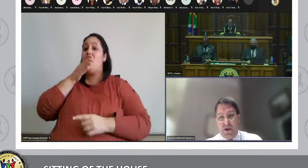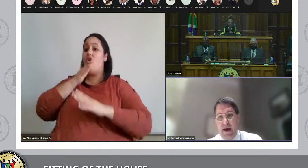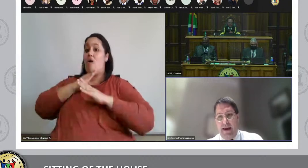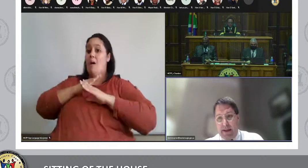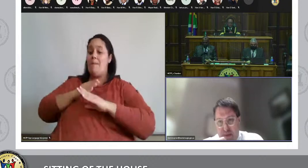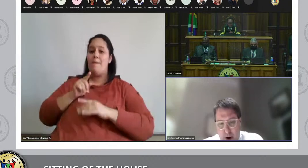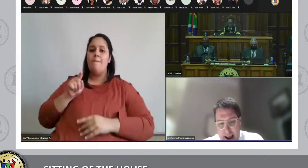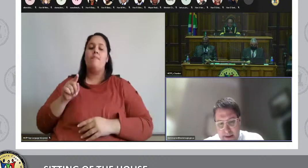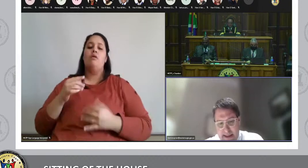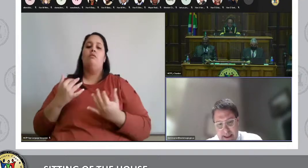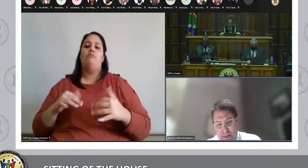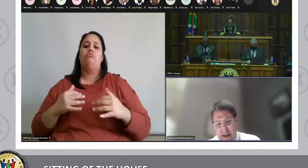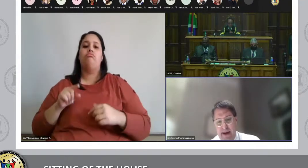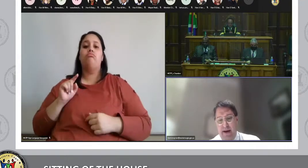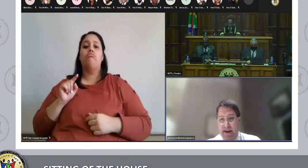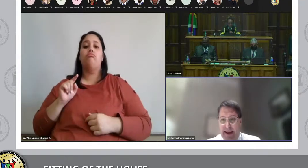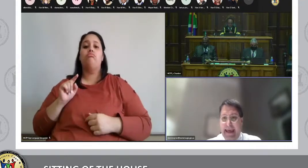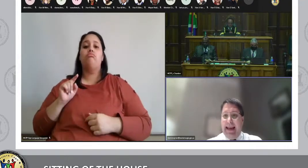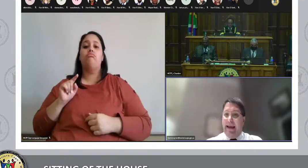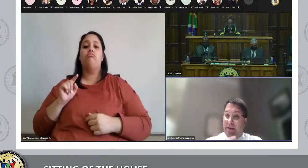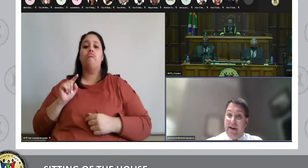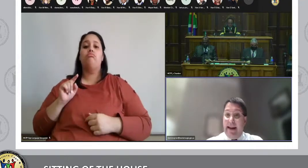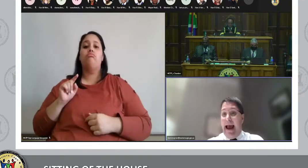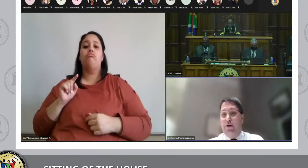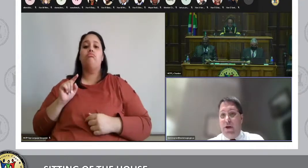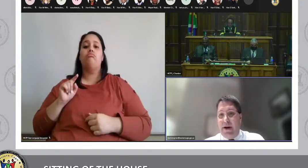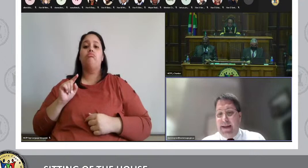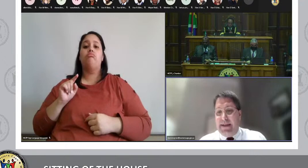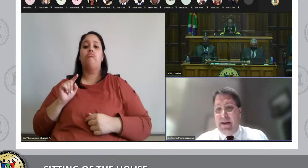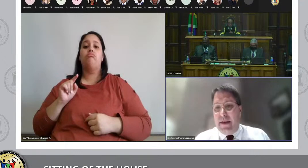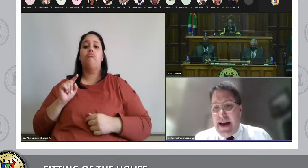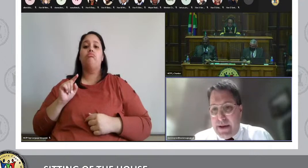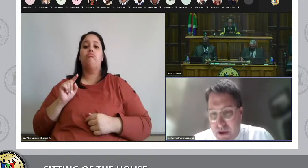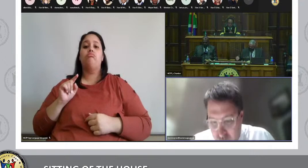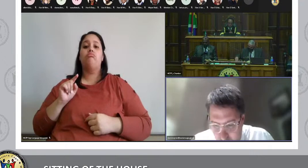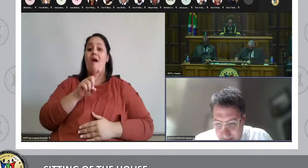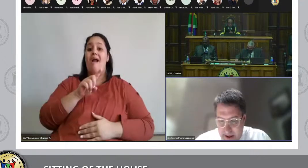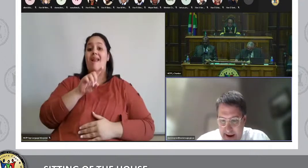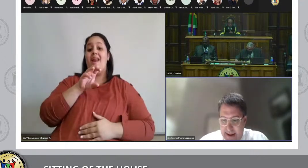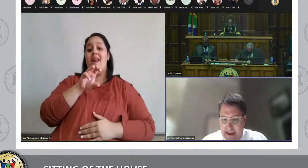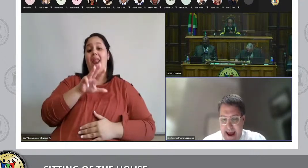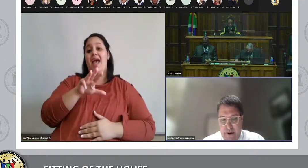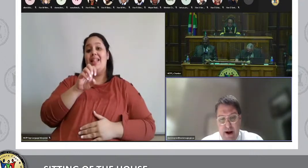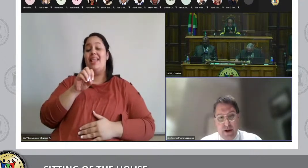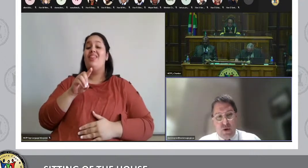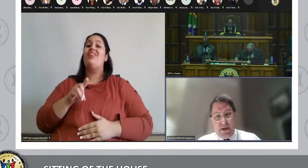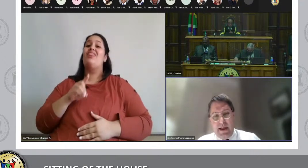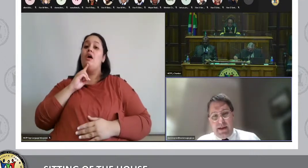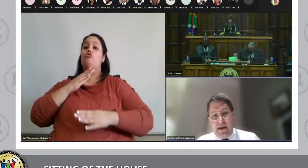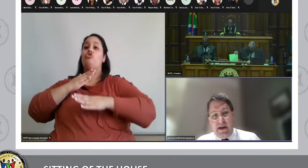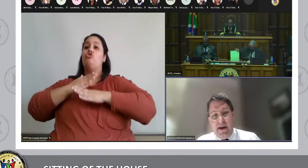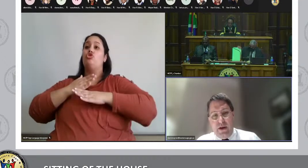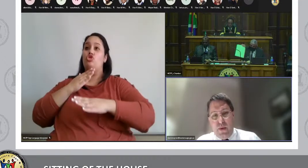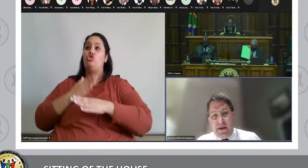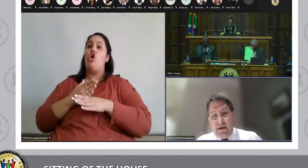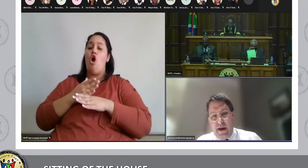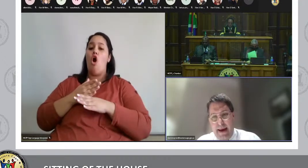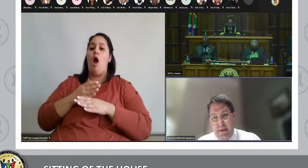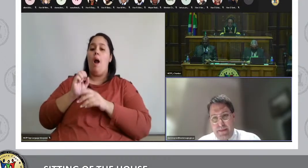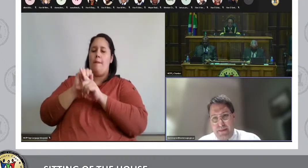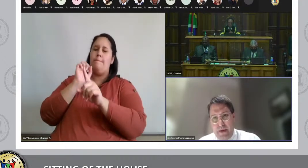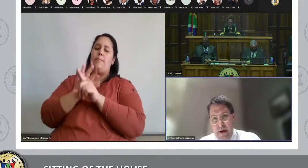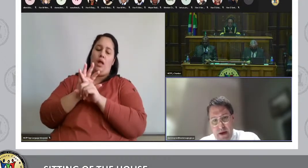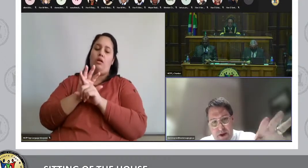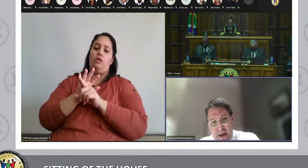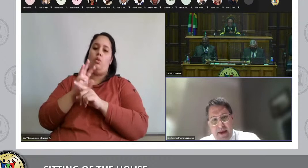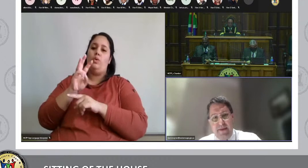of course is a prime suspect in the killing of nearly 119,000 jobs in the agricultural sector in the Western